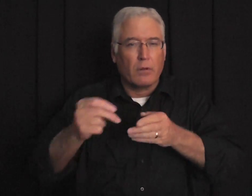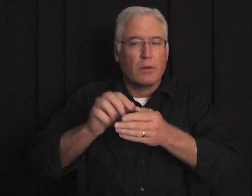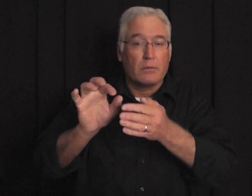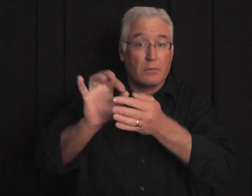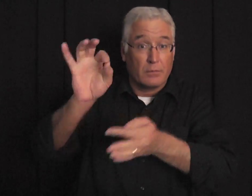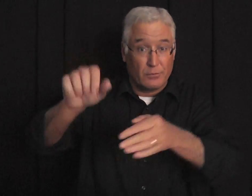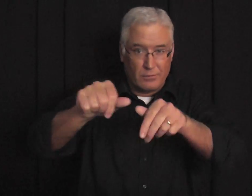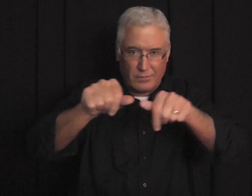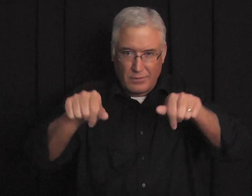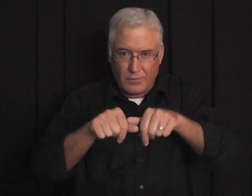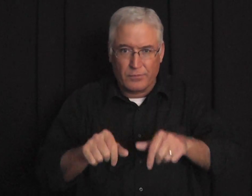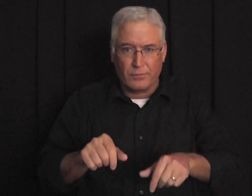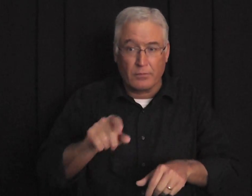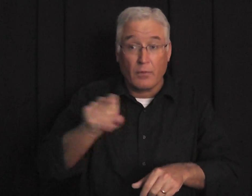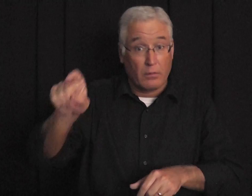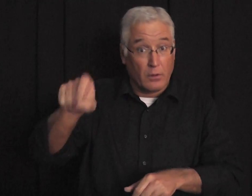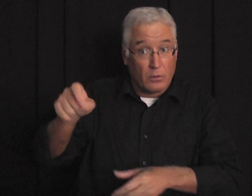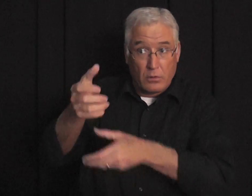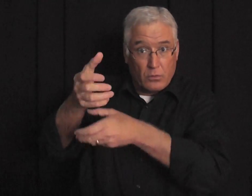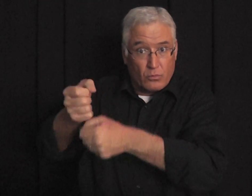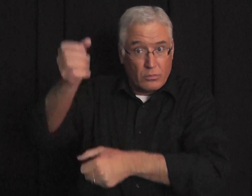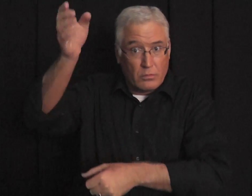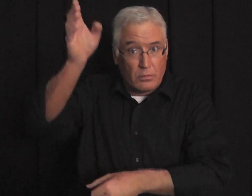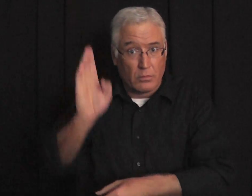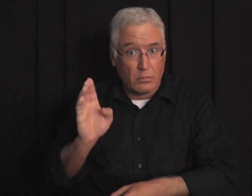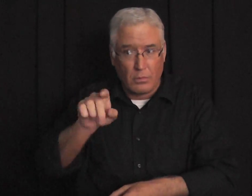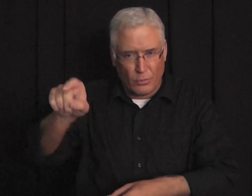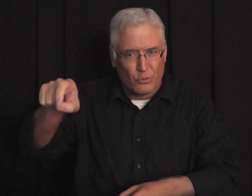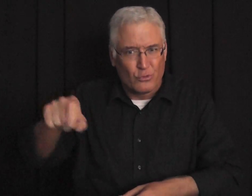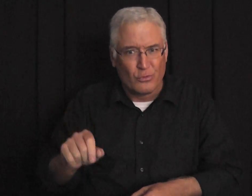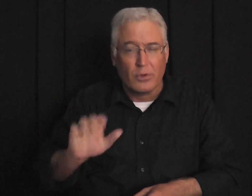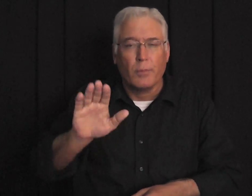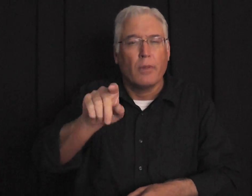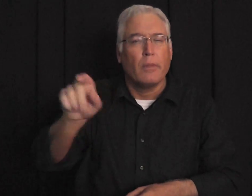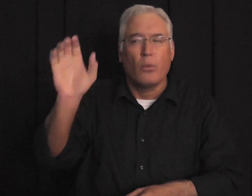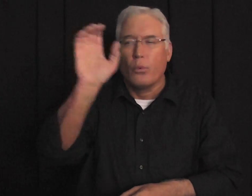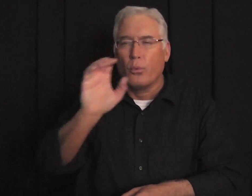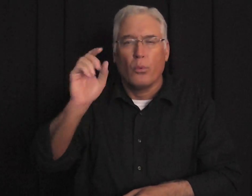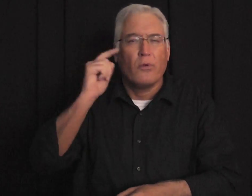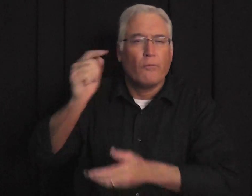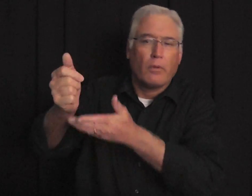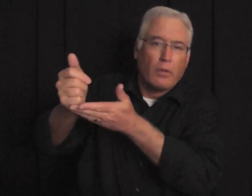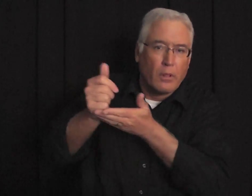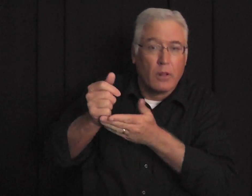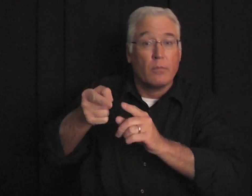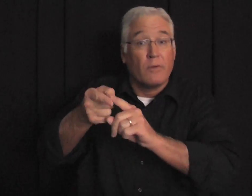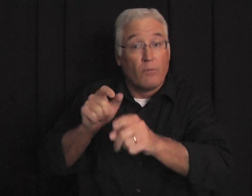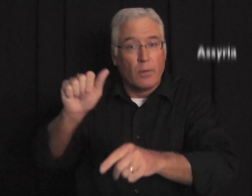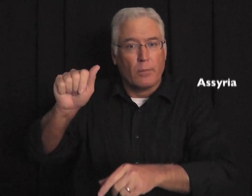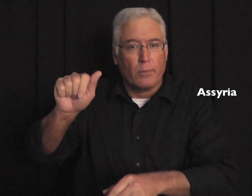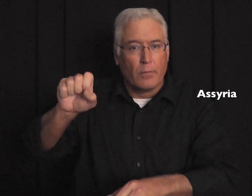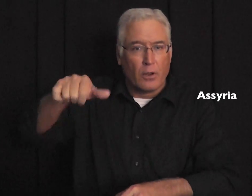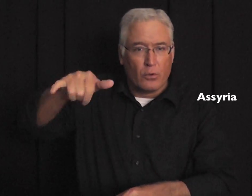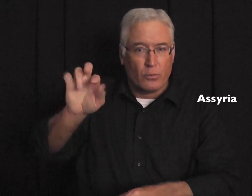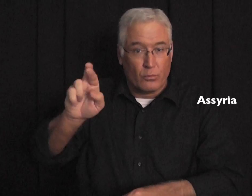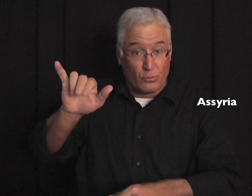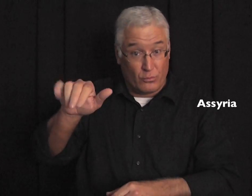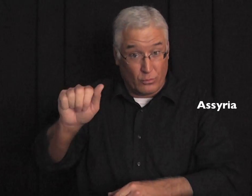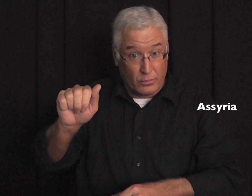Israel's kings failed in the spiritual areas. They should have been trusting God, but they were seeking help